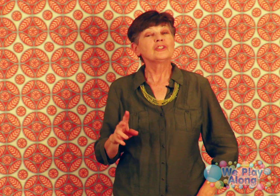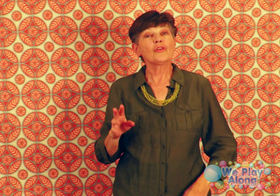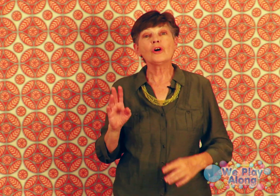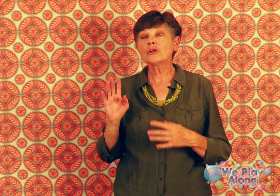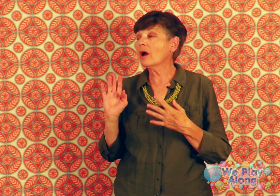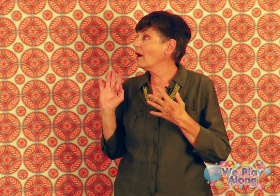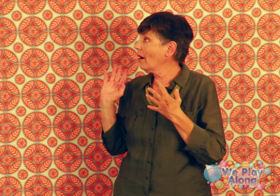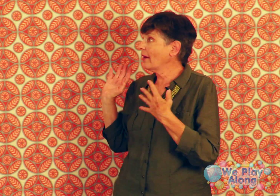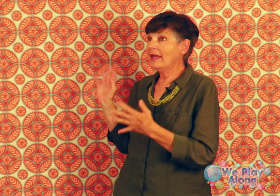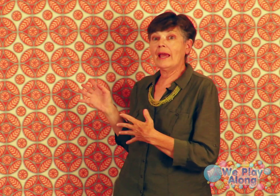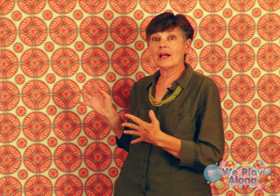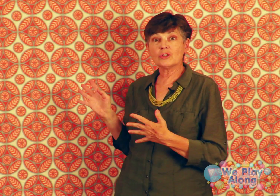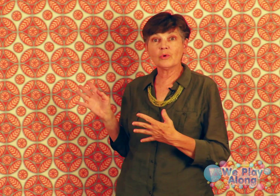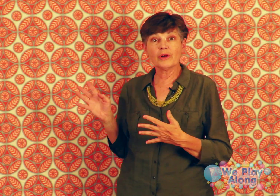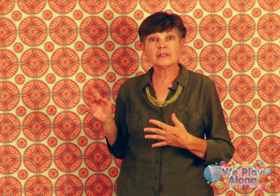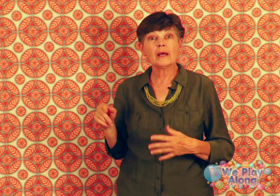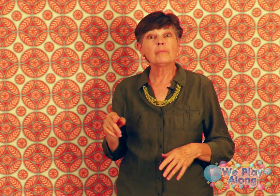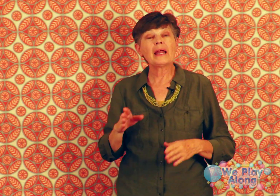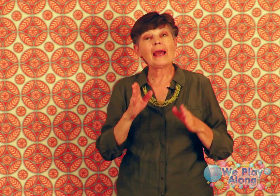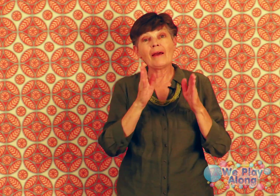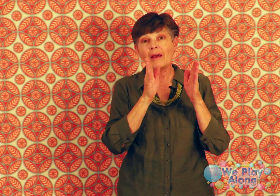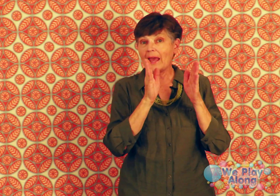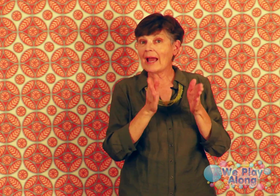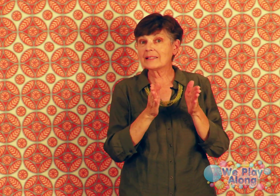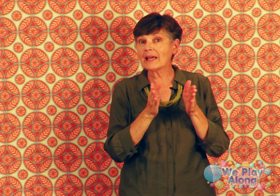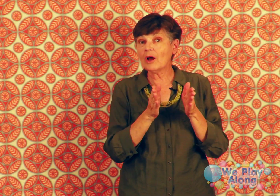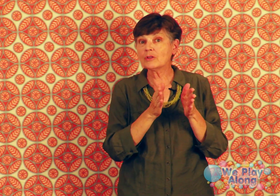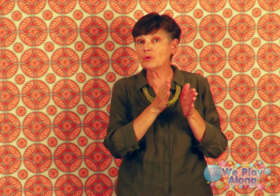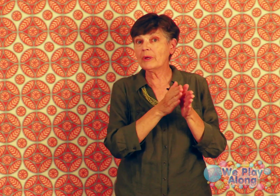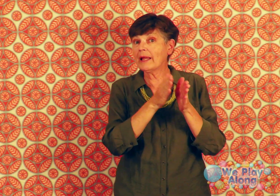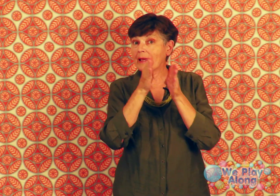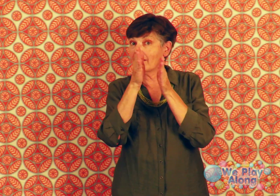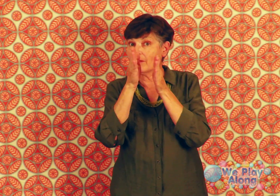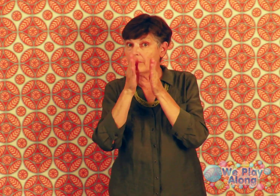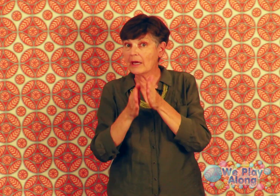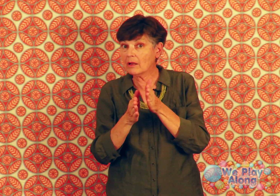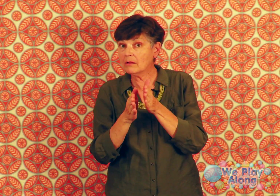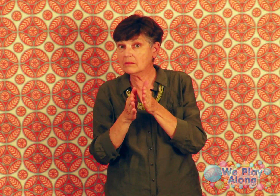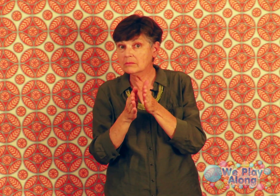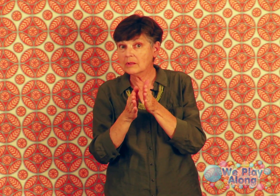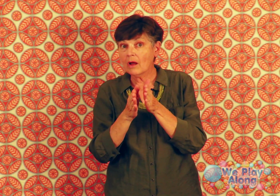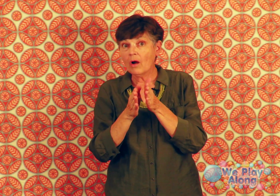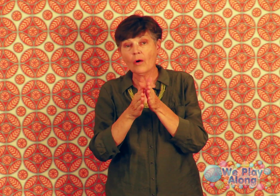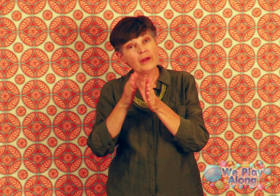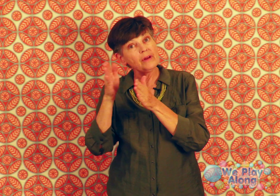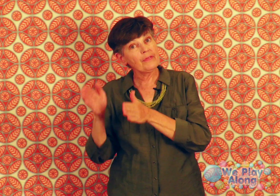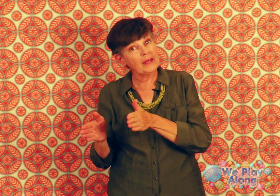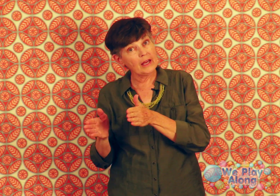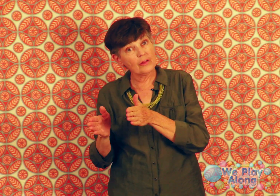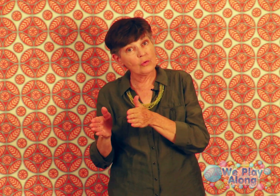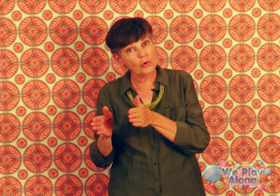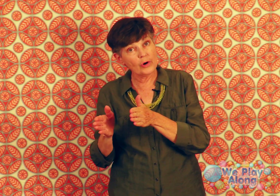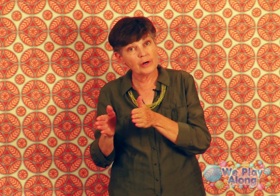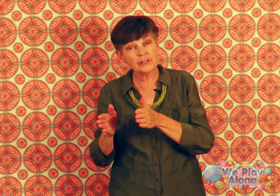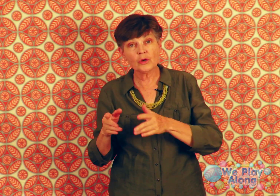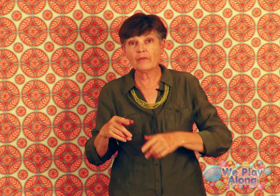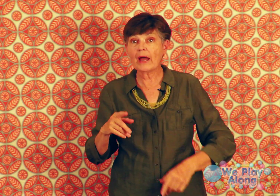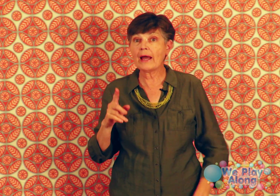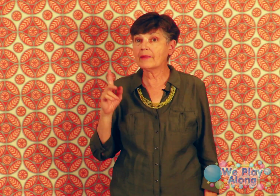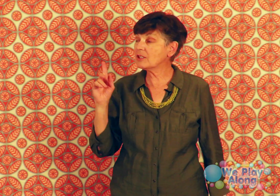So those are our EX words, but X can also be like in the middle or even at the end of the word. So we've got, this